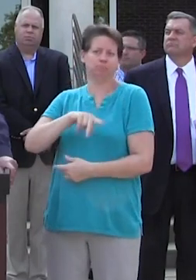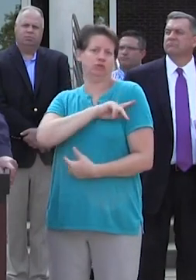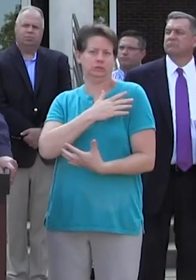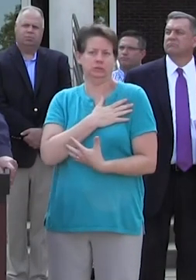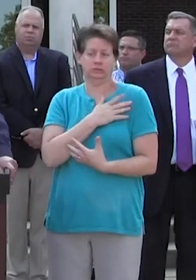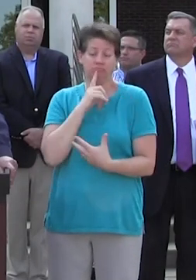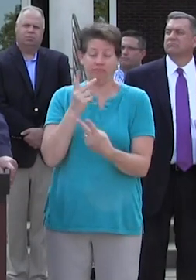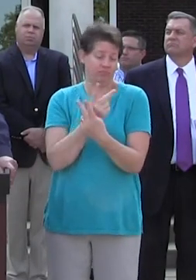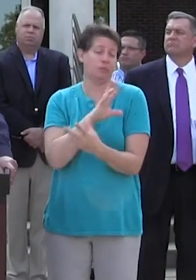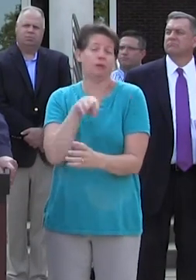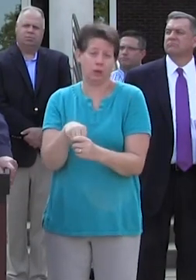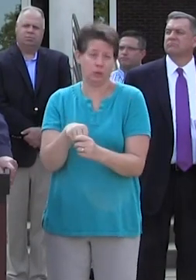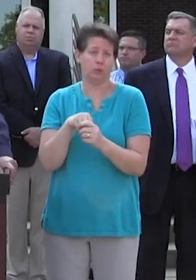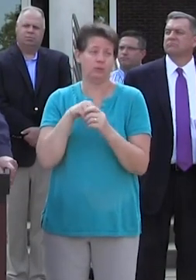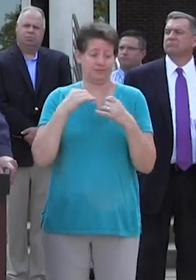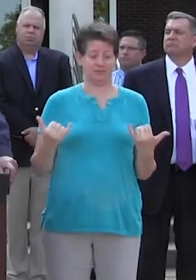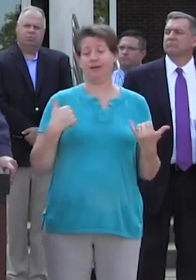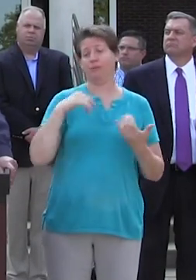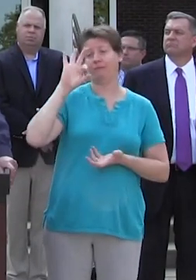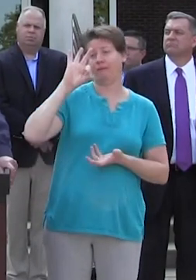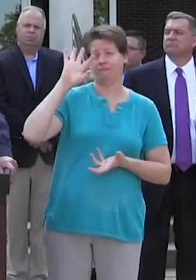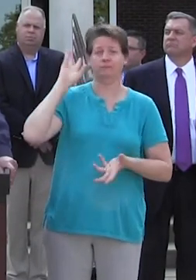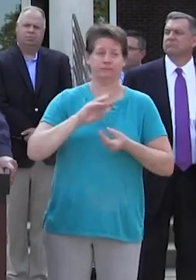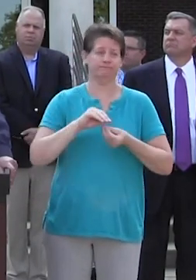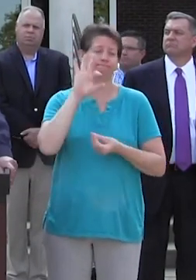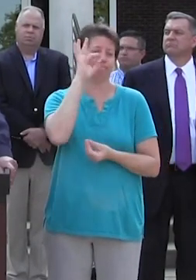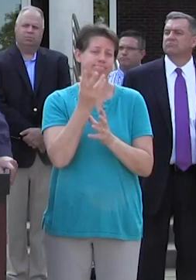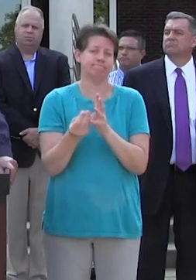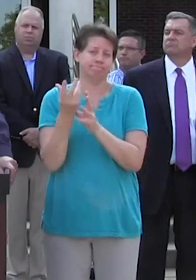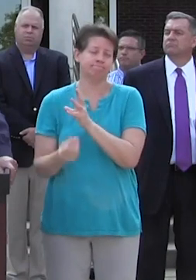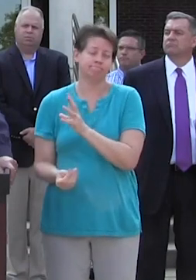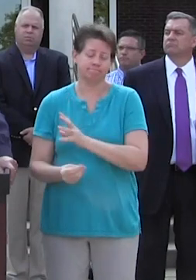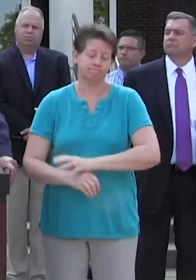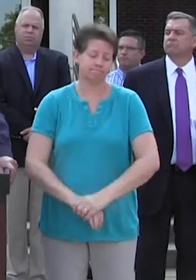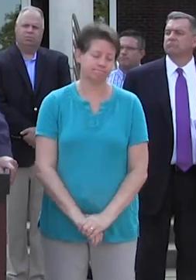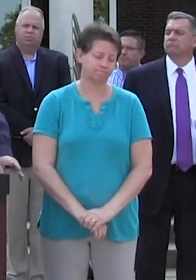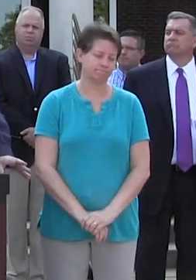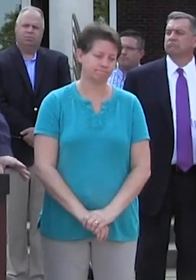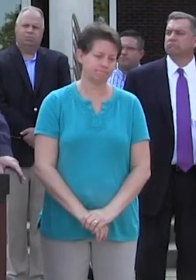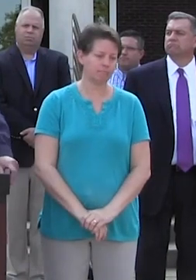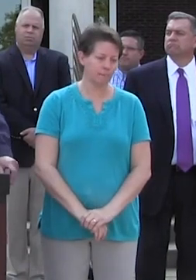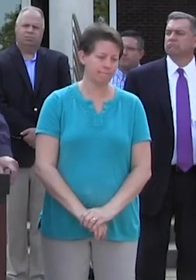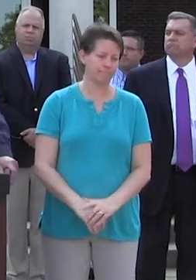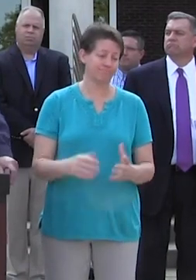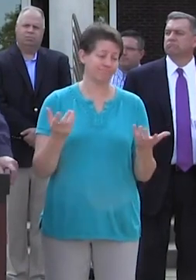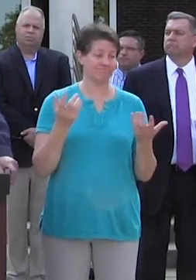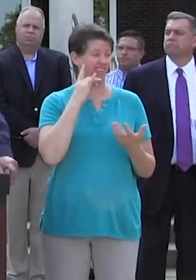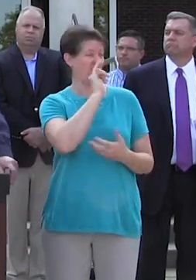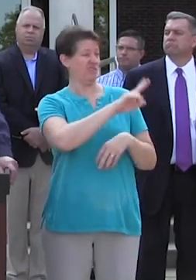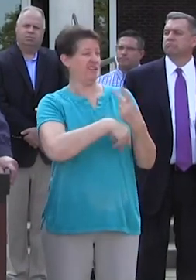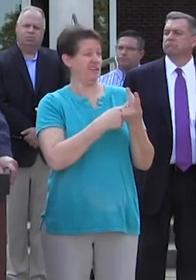and these included, and our numbers are now up to nine lives lost as a result of these kinds of